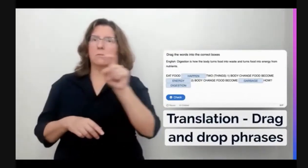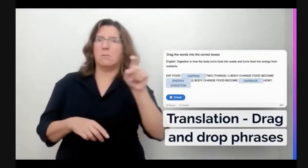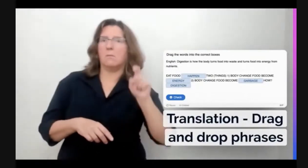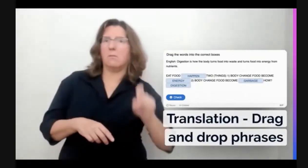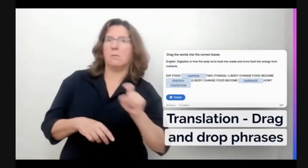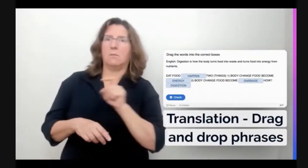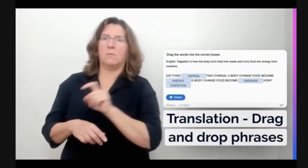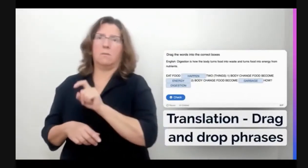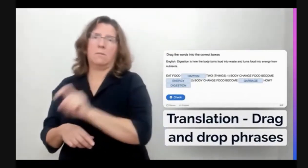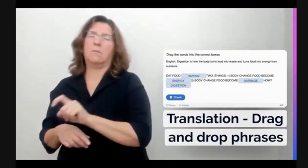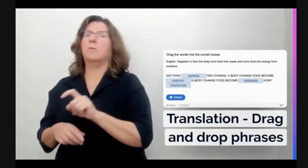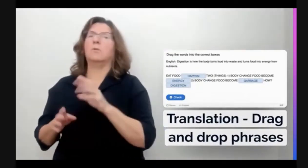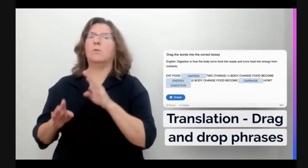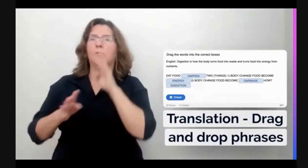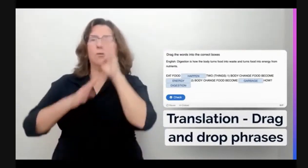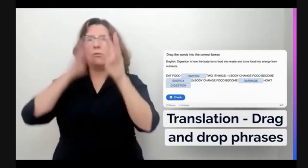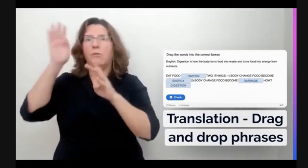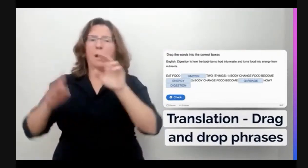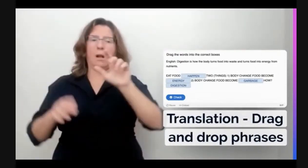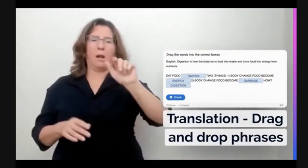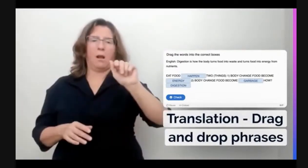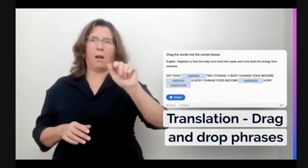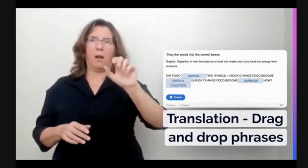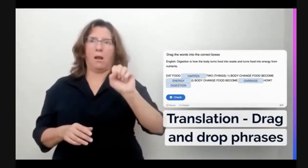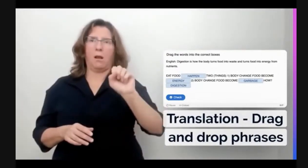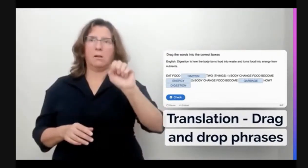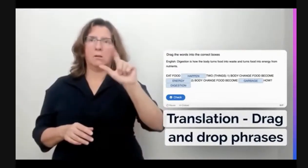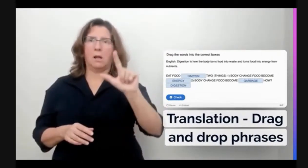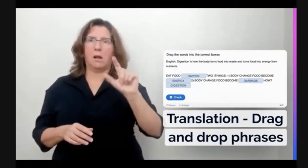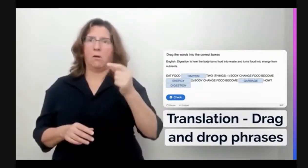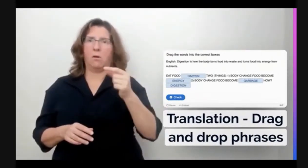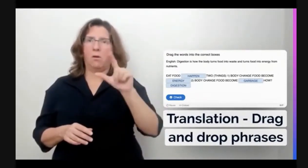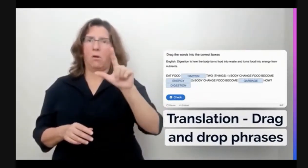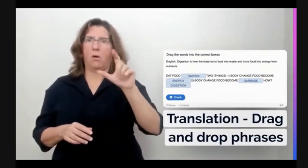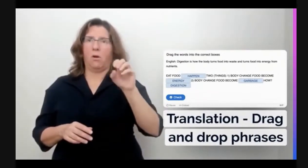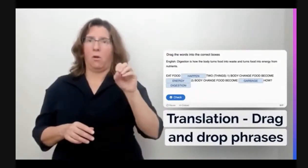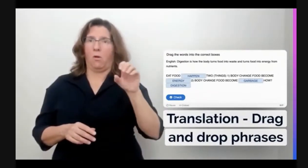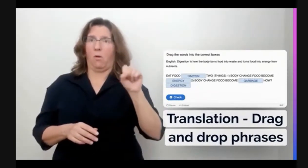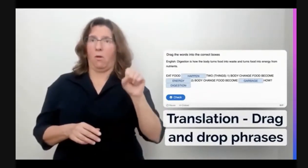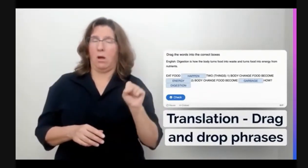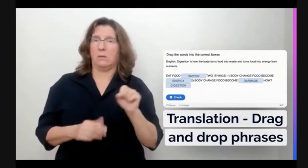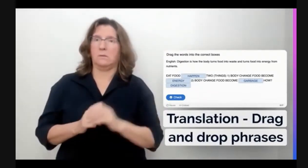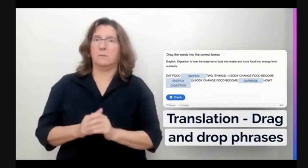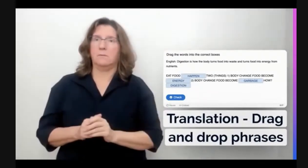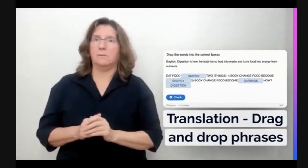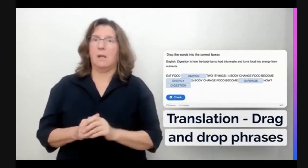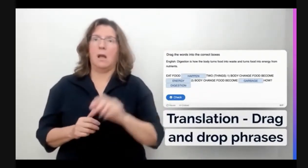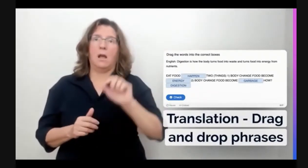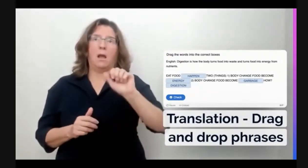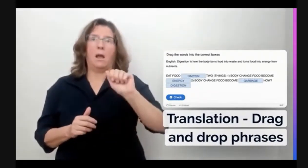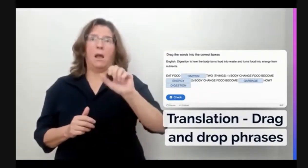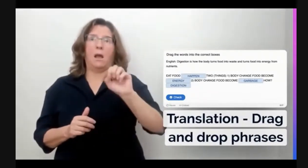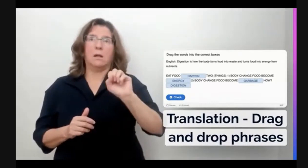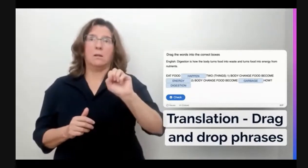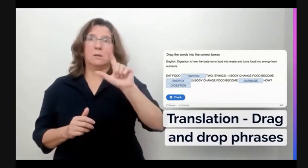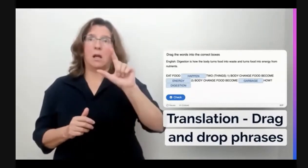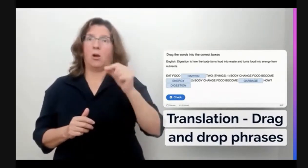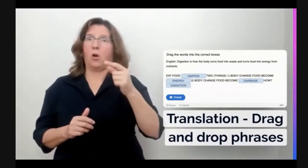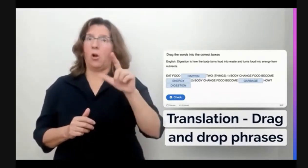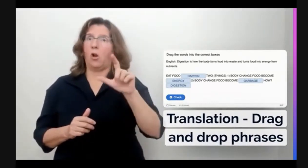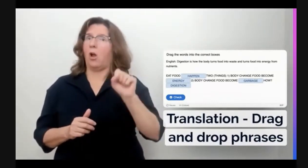This exercise is a drag and drop, creating the ASL gloss corresponding to the English sentence.